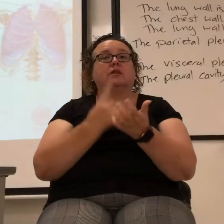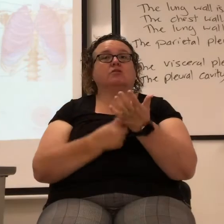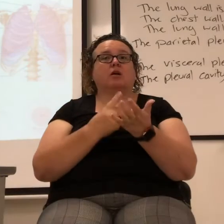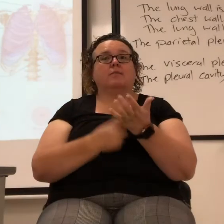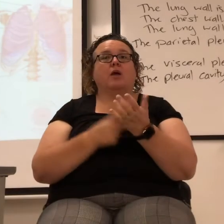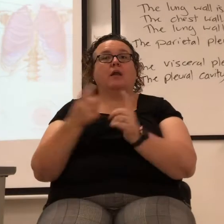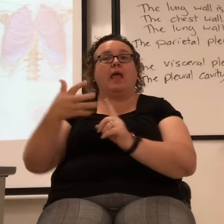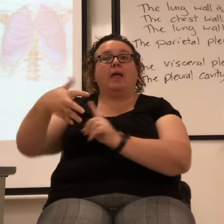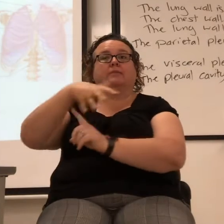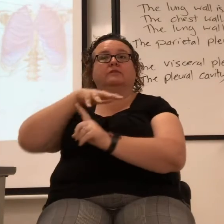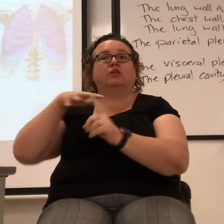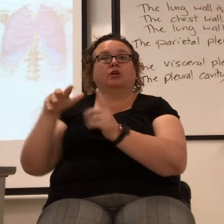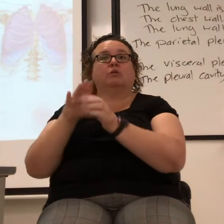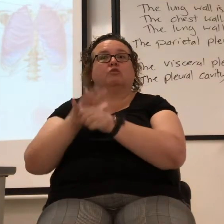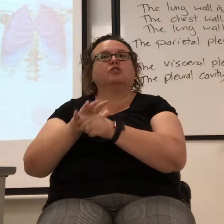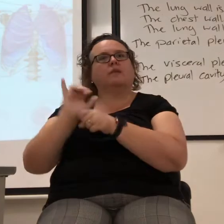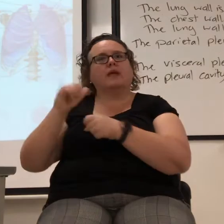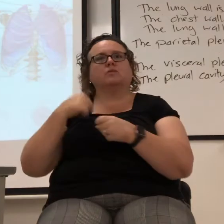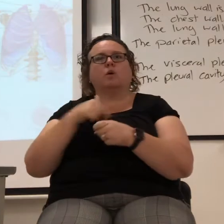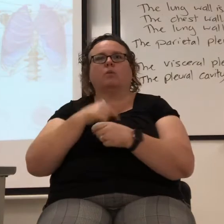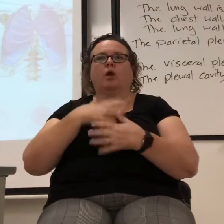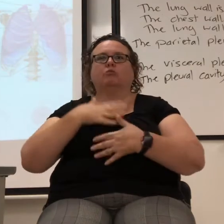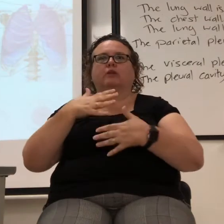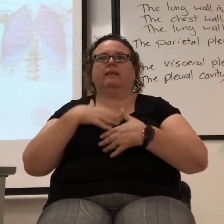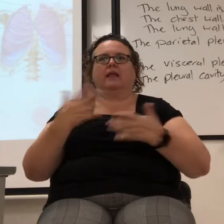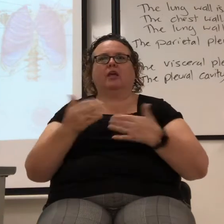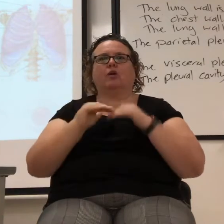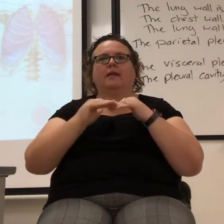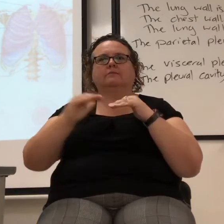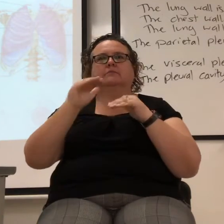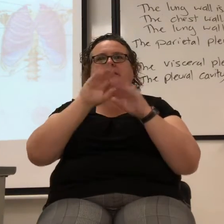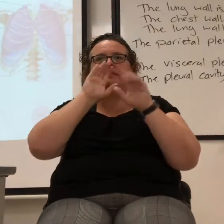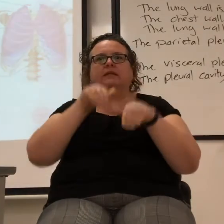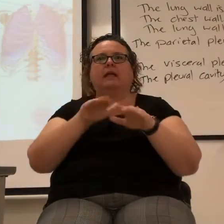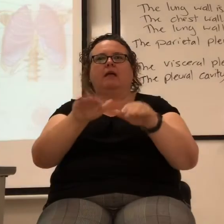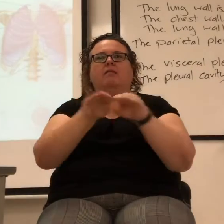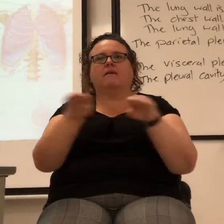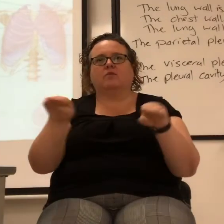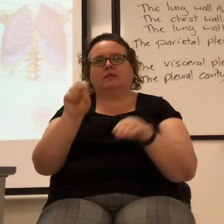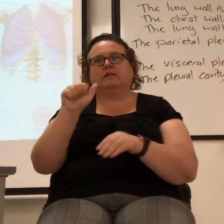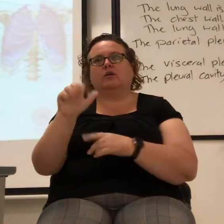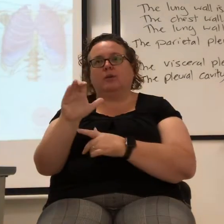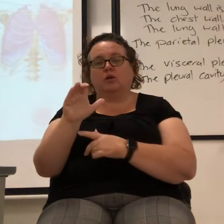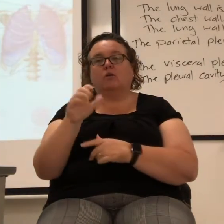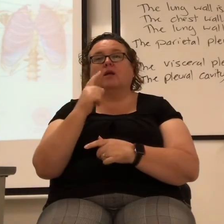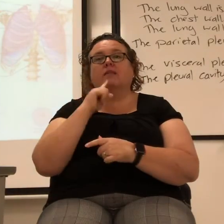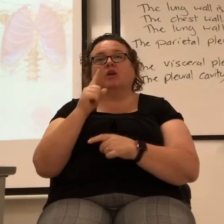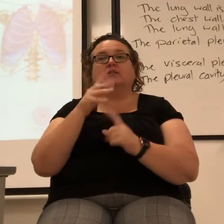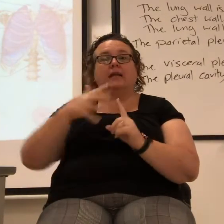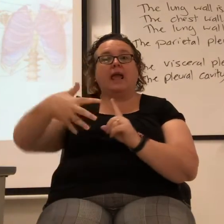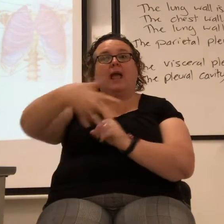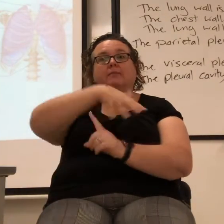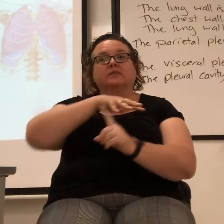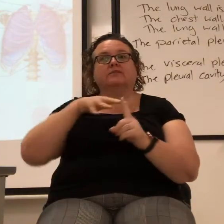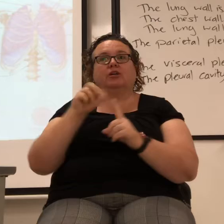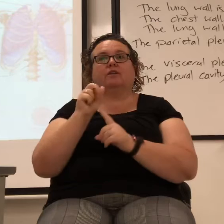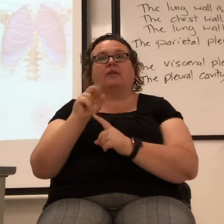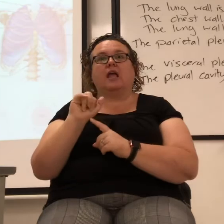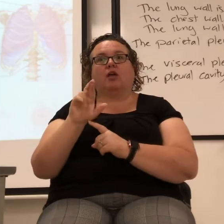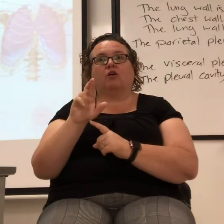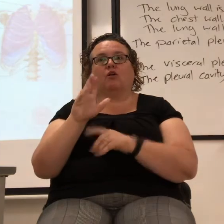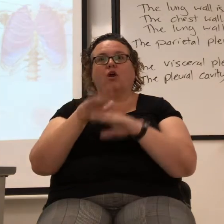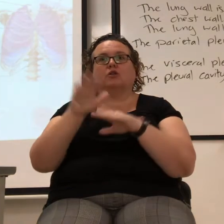the air we're breathing here at sea level in Sacramento. There is an atmosphere of air on top of you. Here's